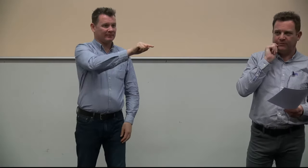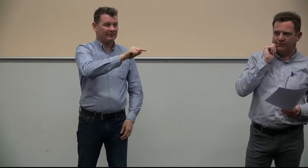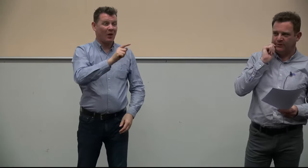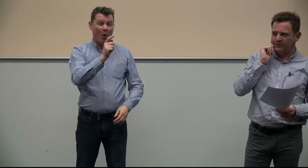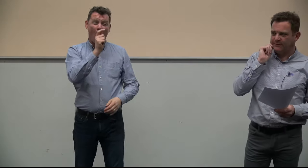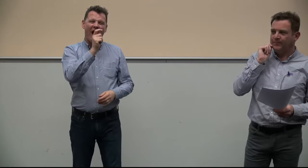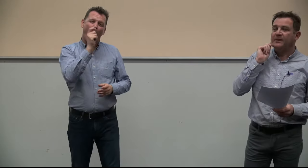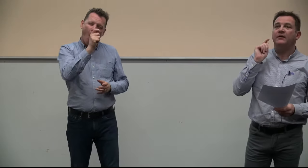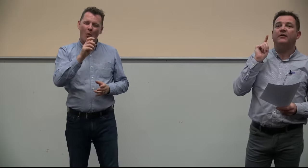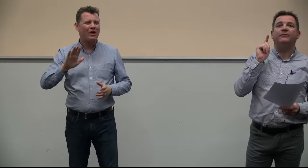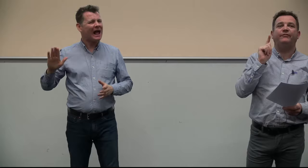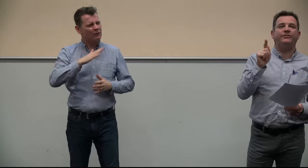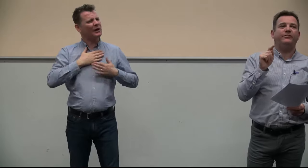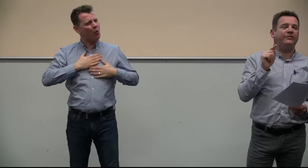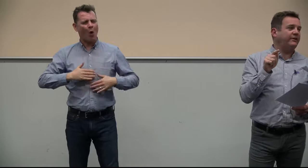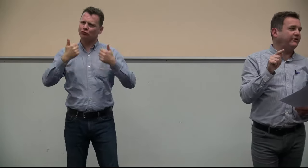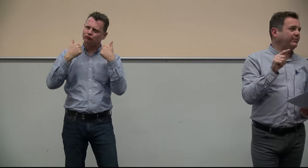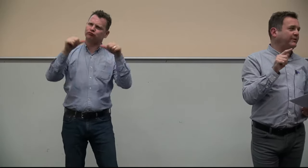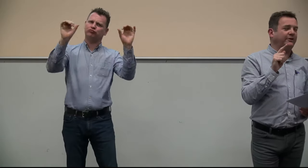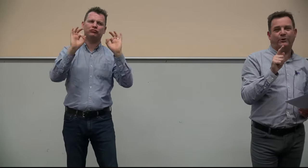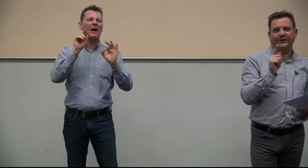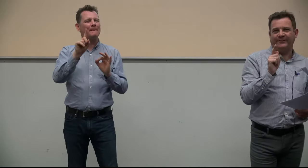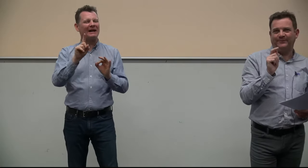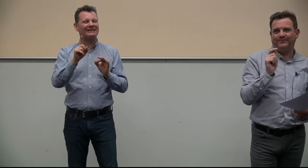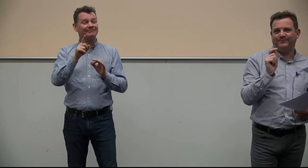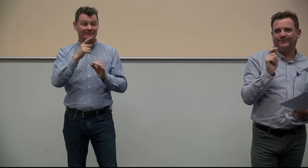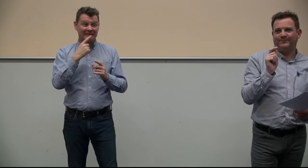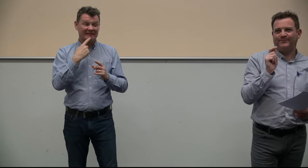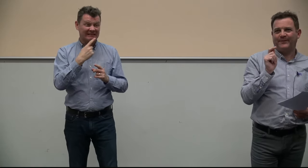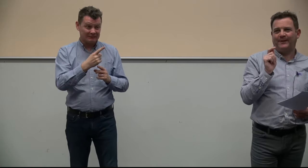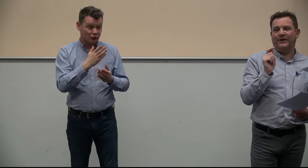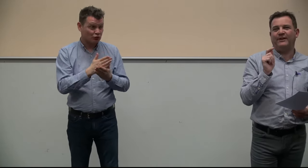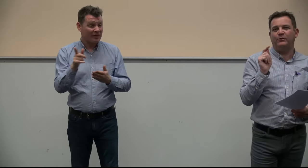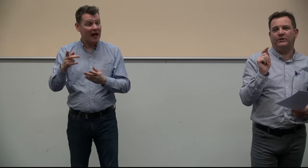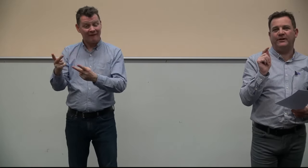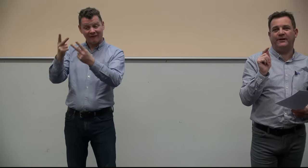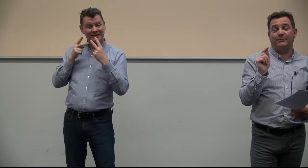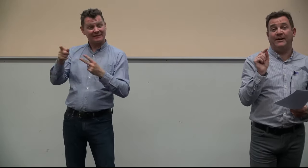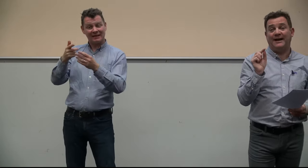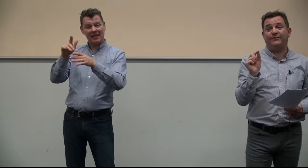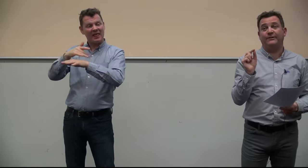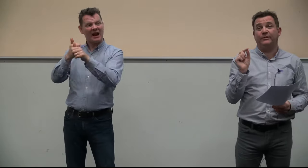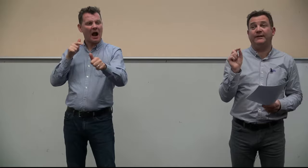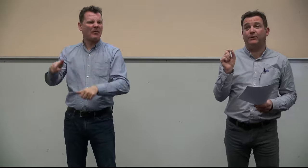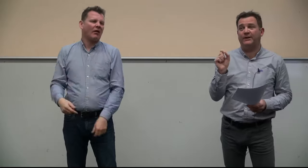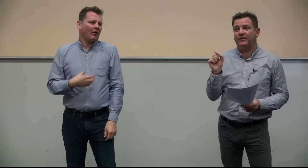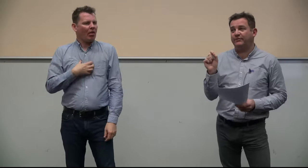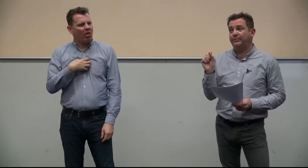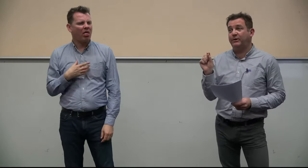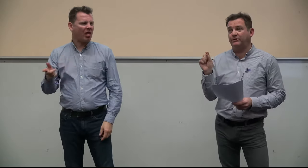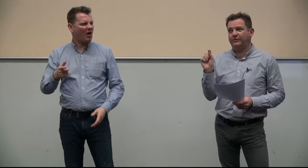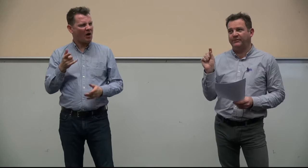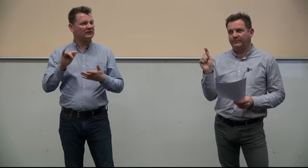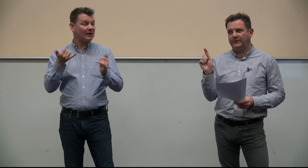everybody wants them to work. Visiting theatre companies are not keen. And when I say not keen, I mean actually really quite